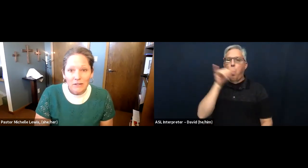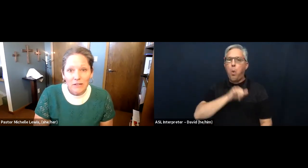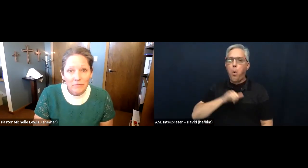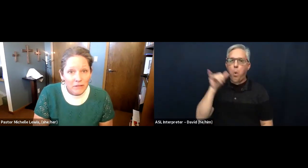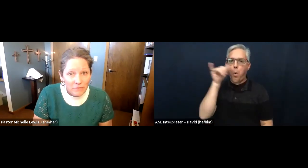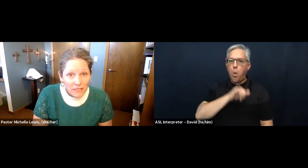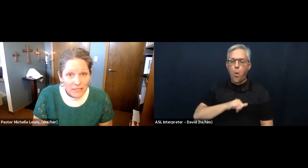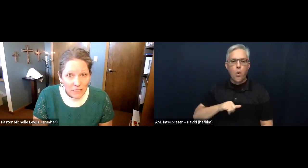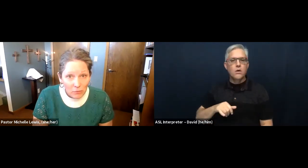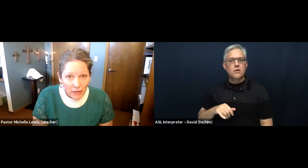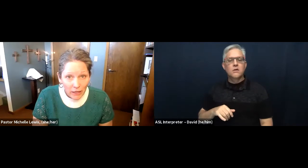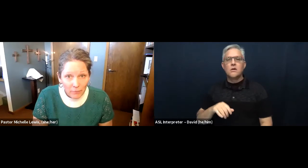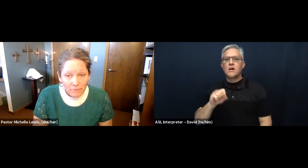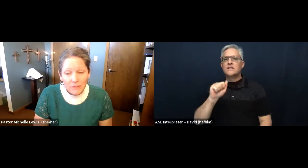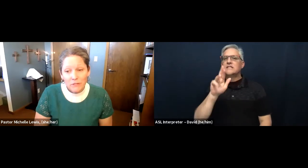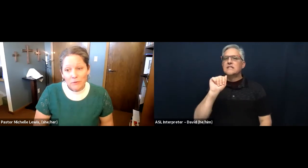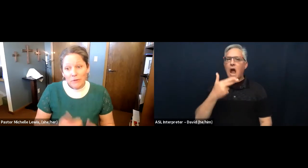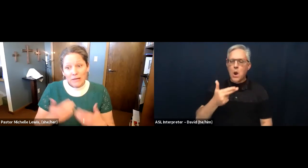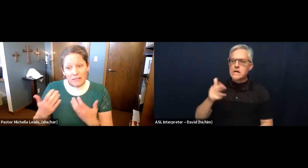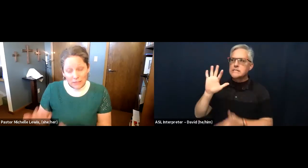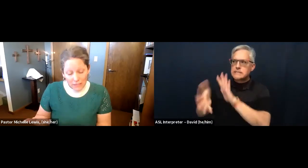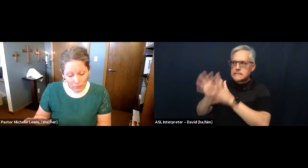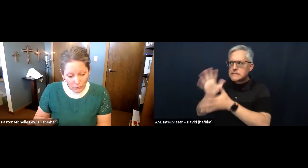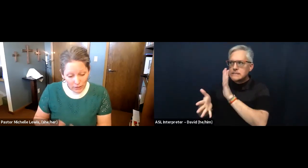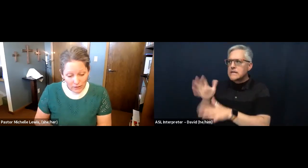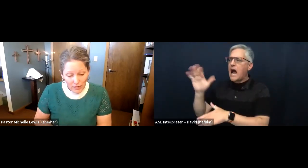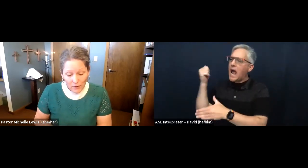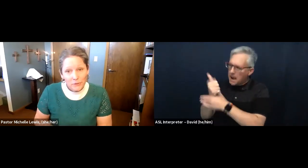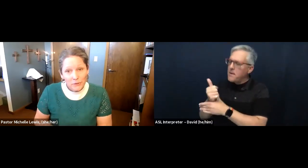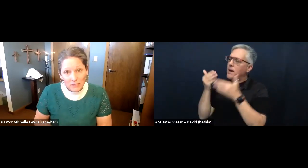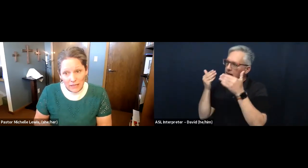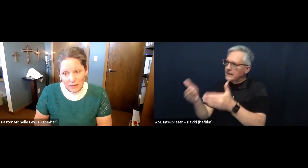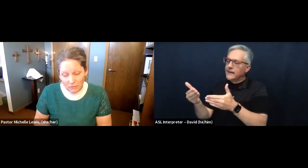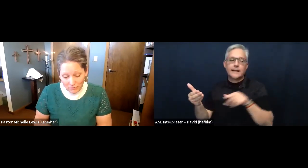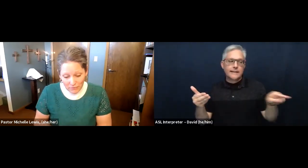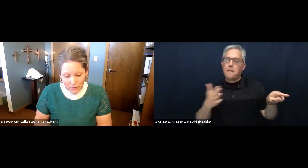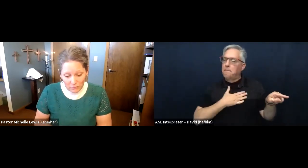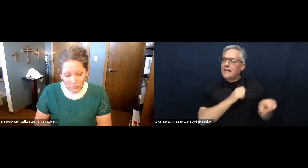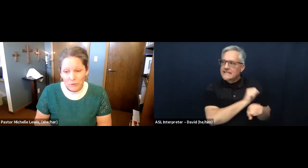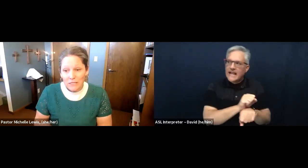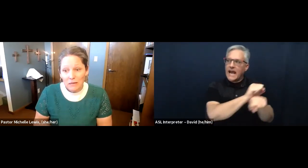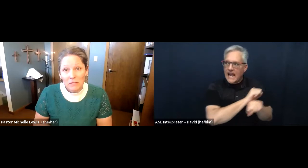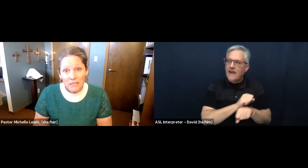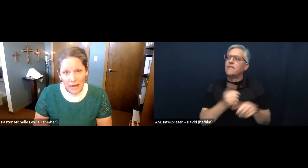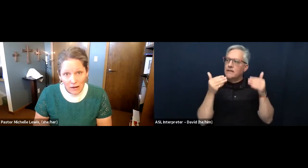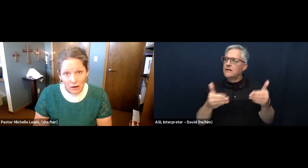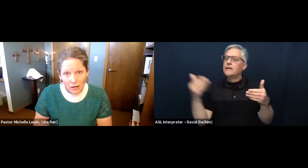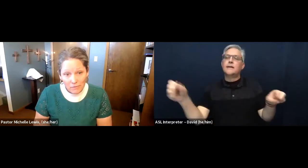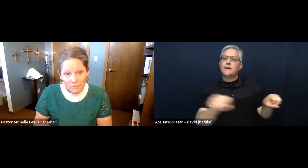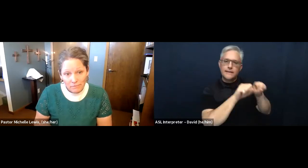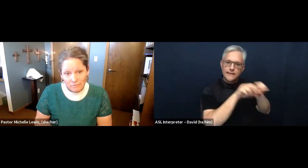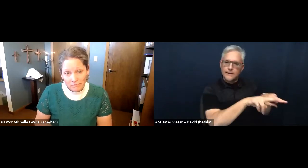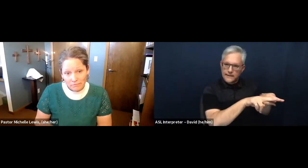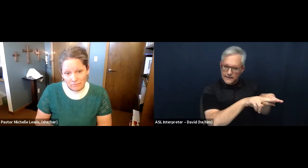And Sarah convinces Abraham to sleep with the household slave, whose name is